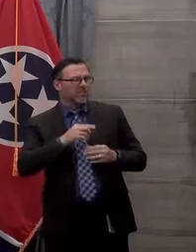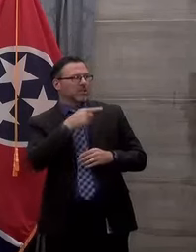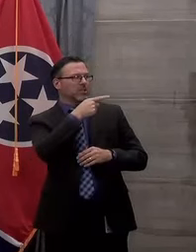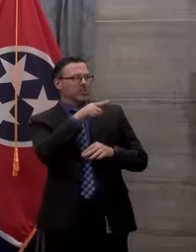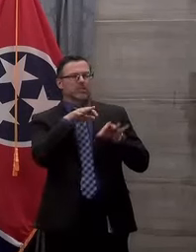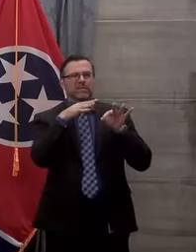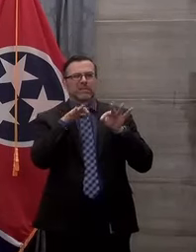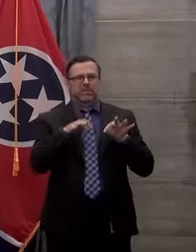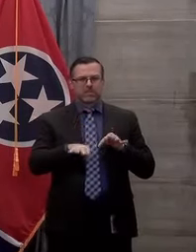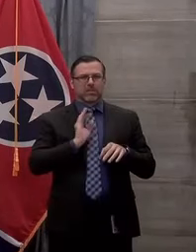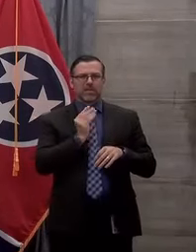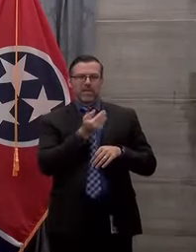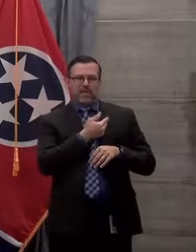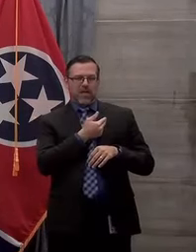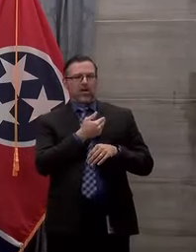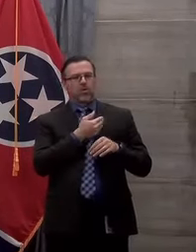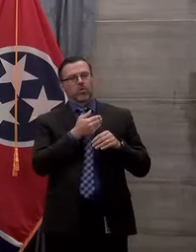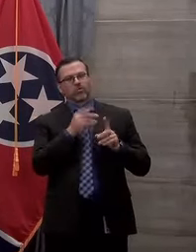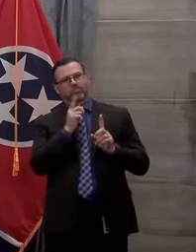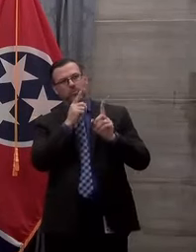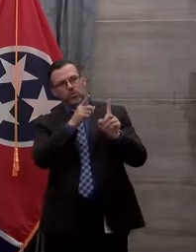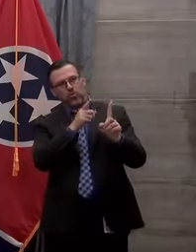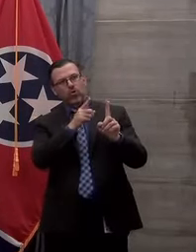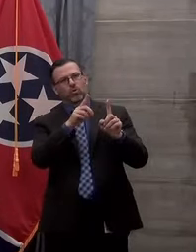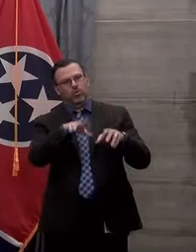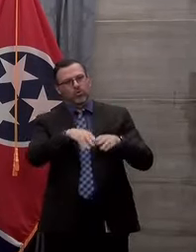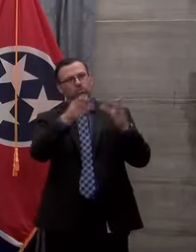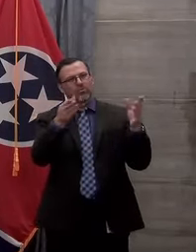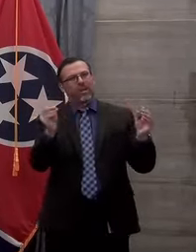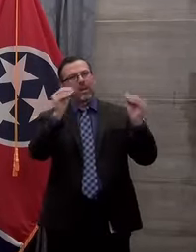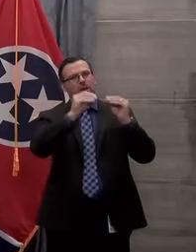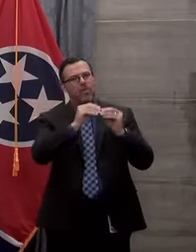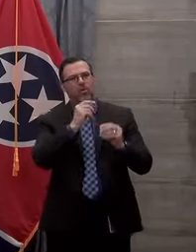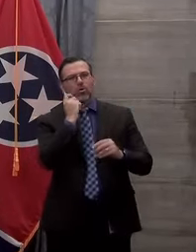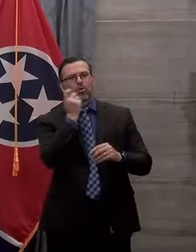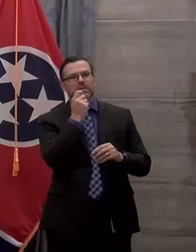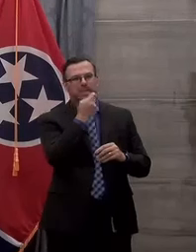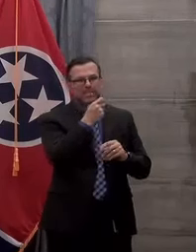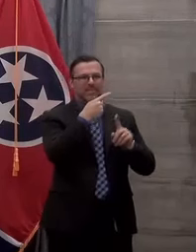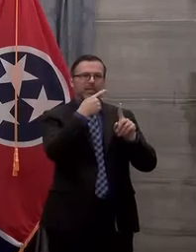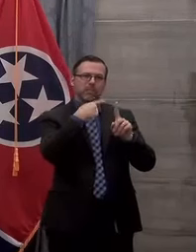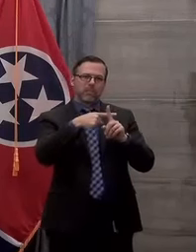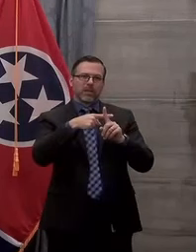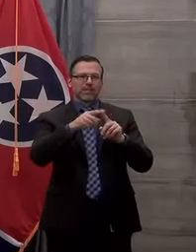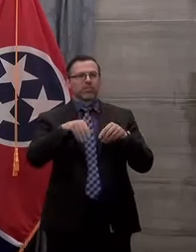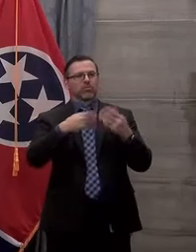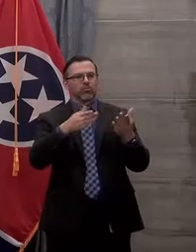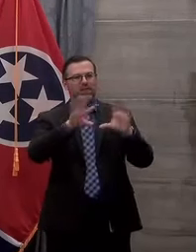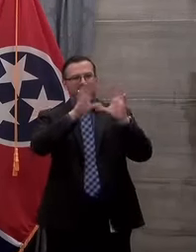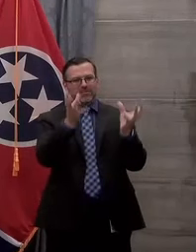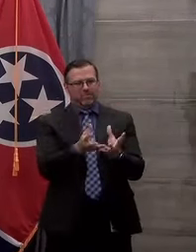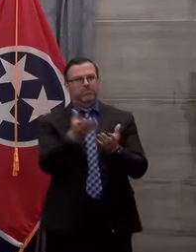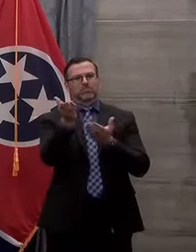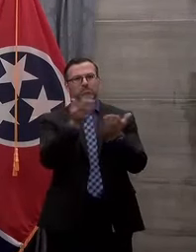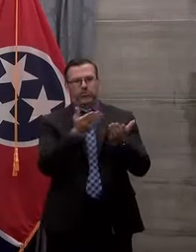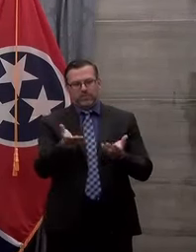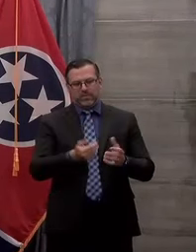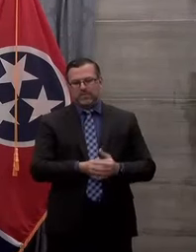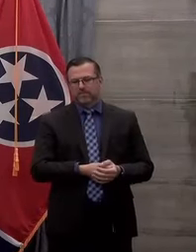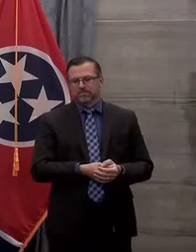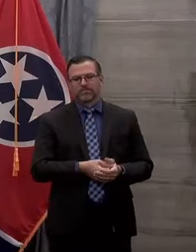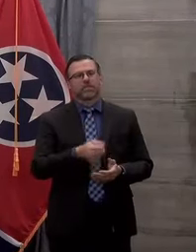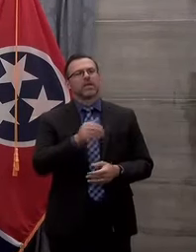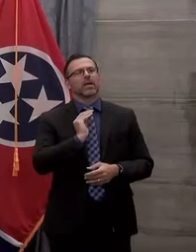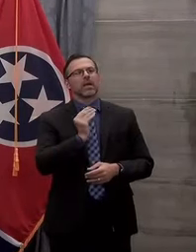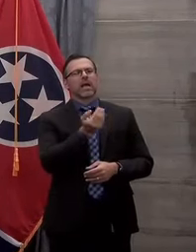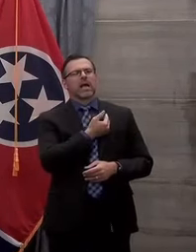our efforts to increase and expand access to testing as well as wraparound services. Our department continues to engage